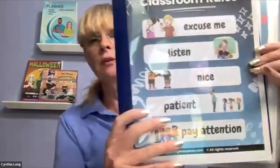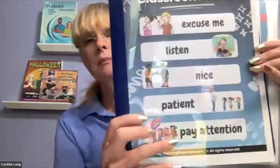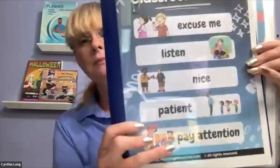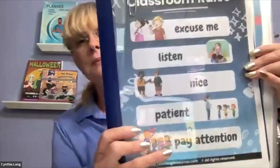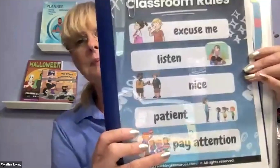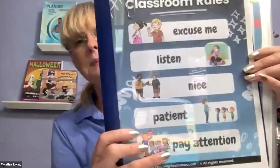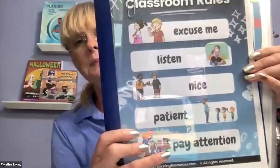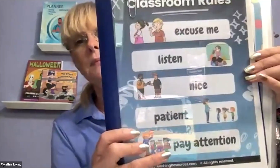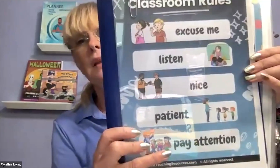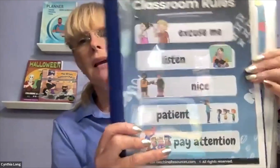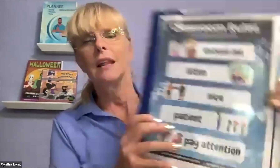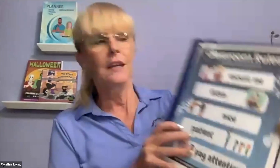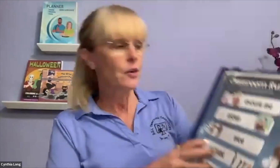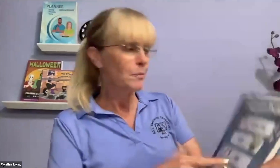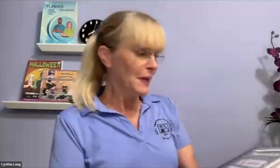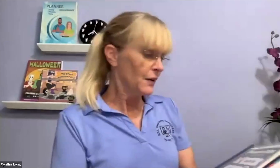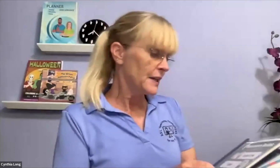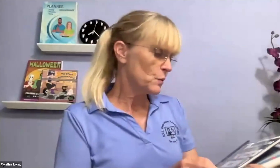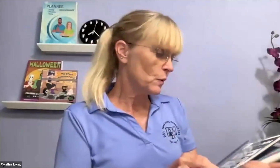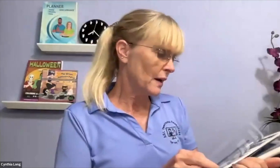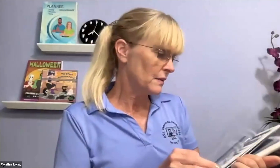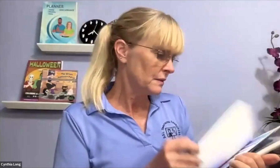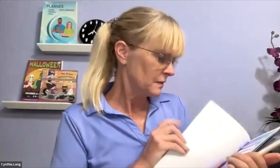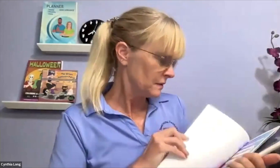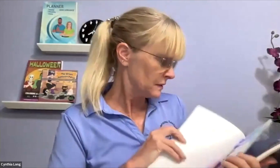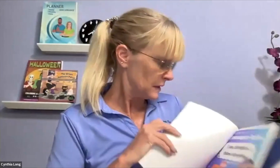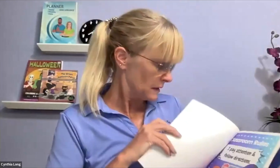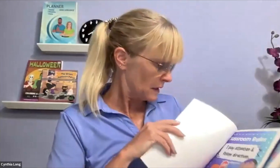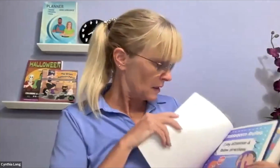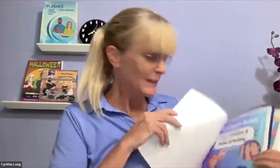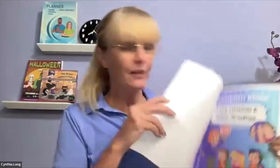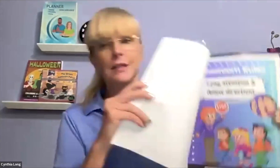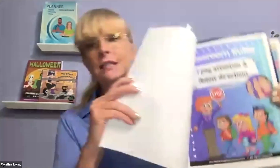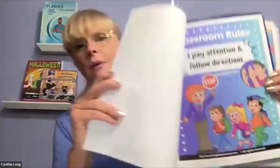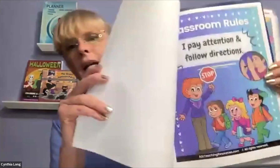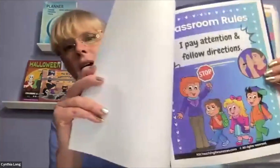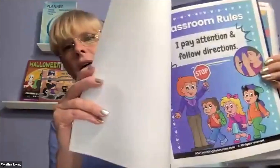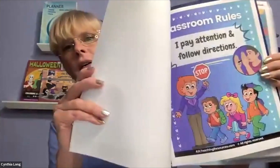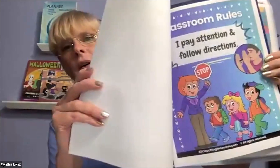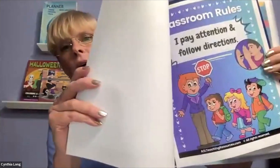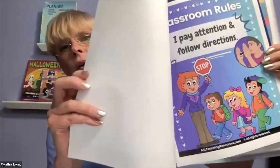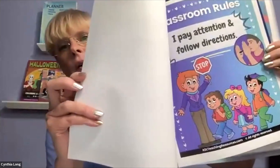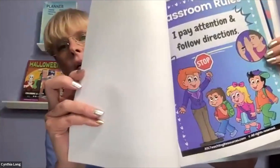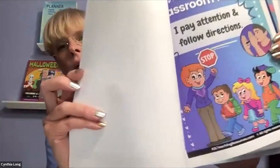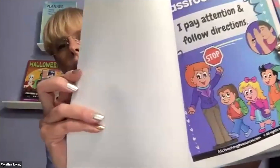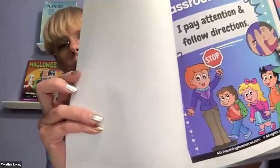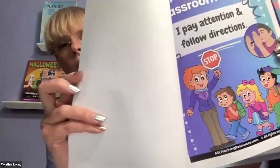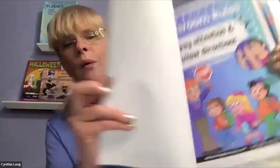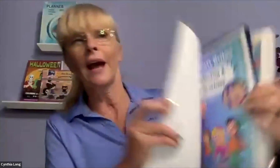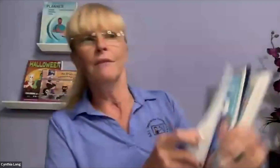classroom. Then they're bigger as well. Like you can see right here, we have the